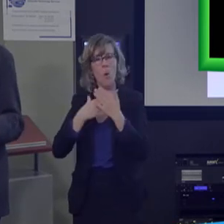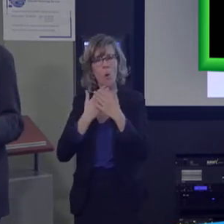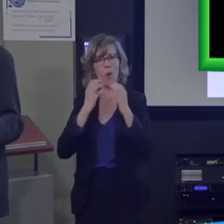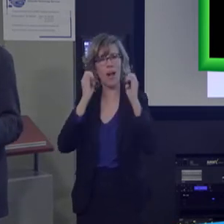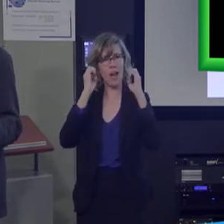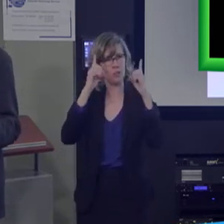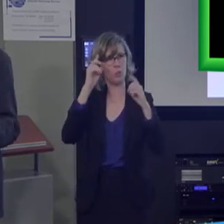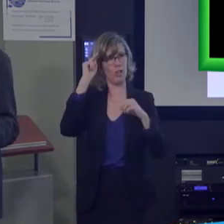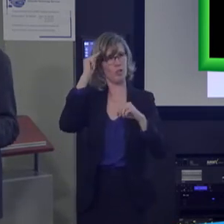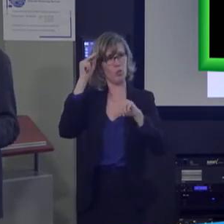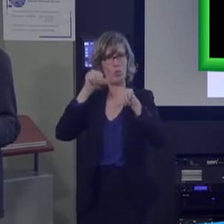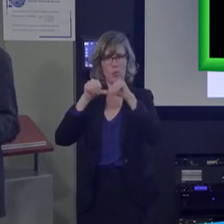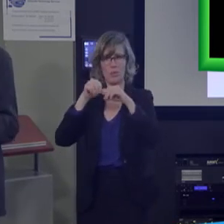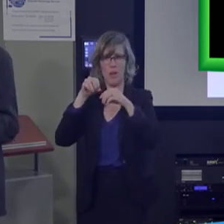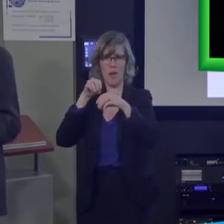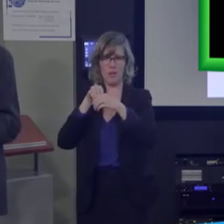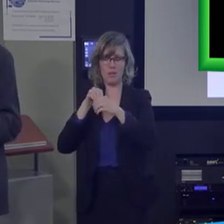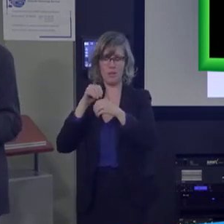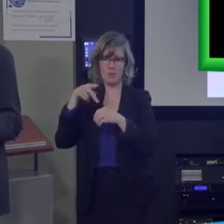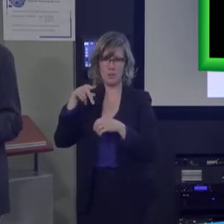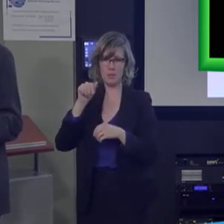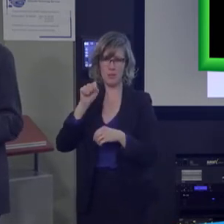neuroscience thing in Pasteur's quadrant.